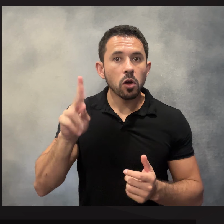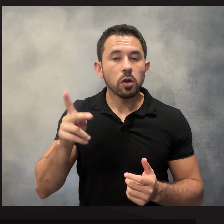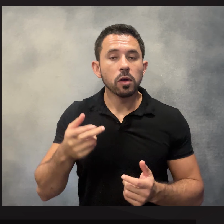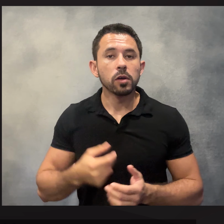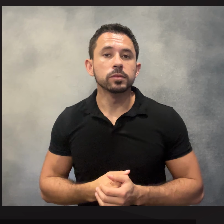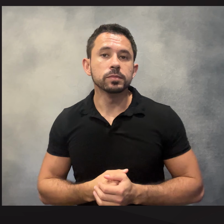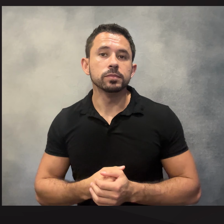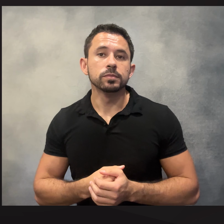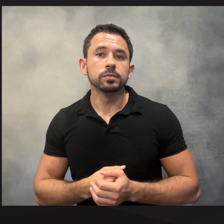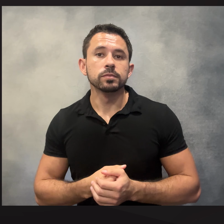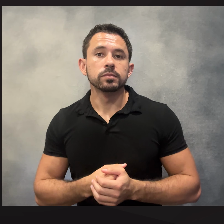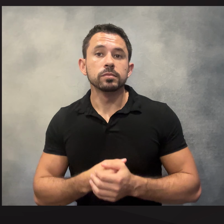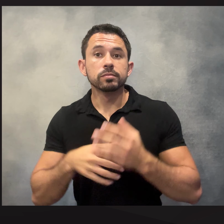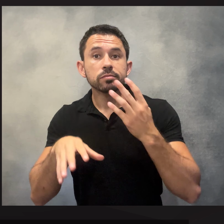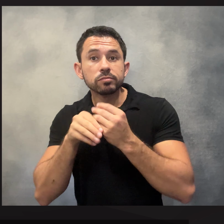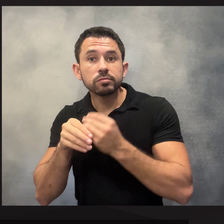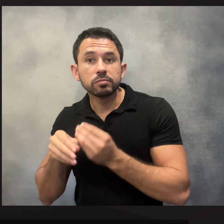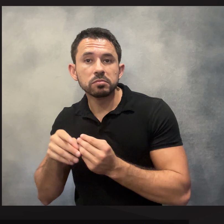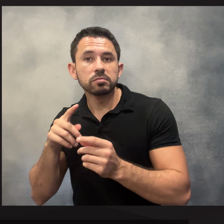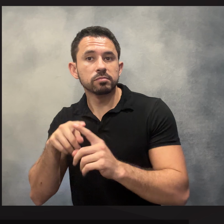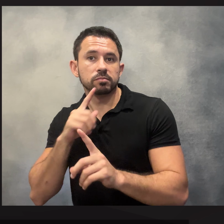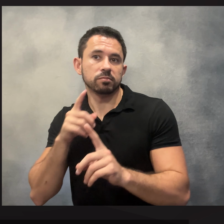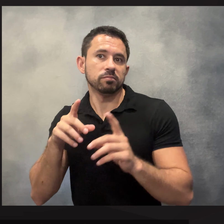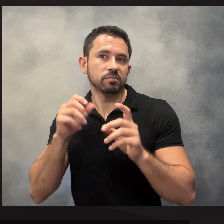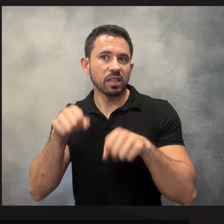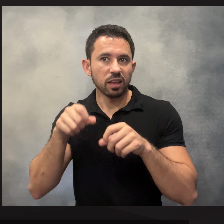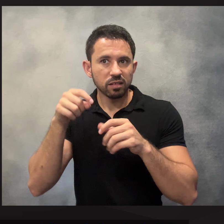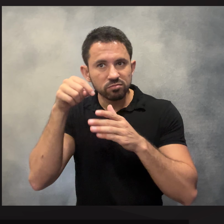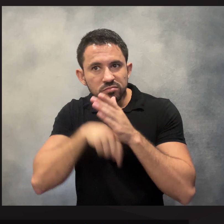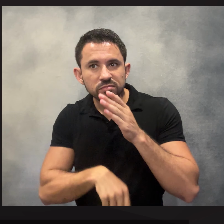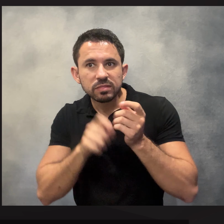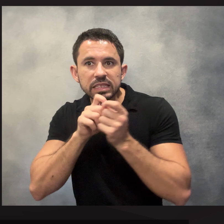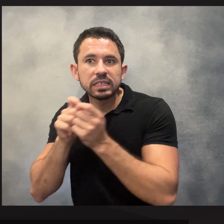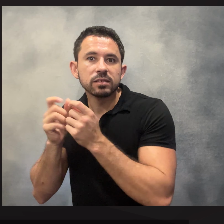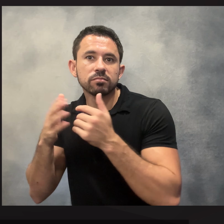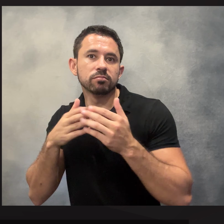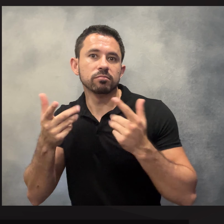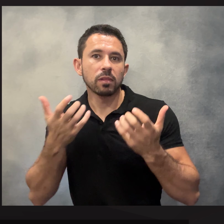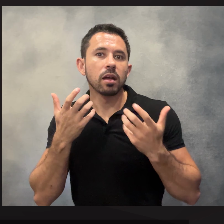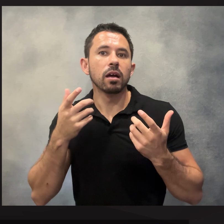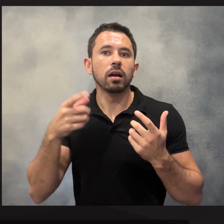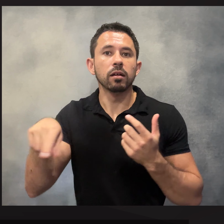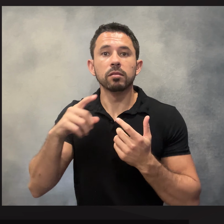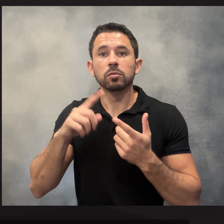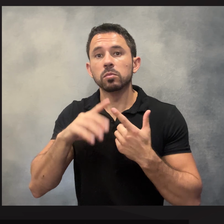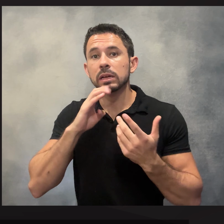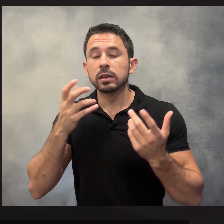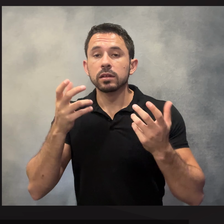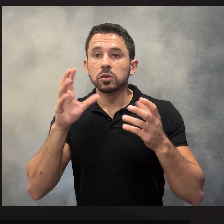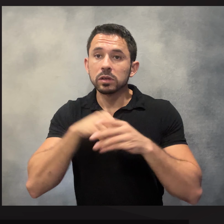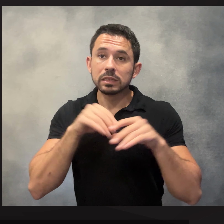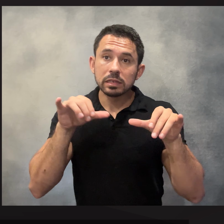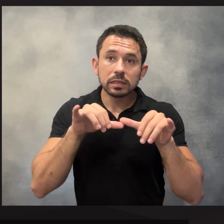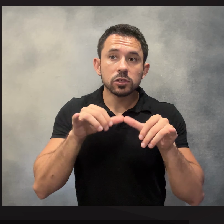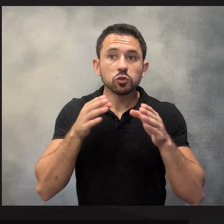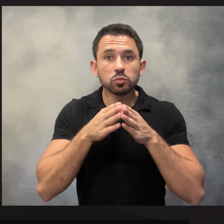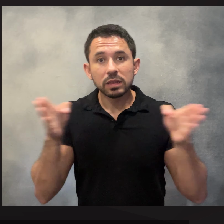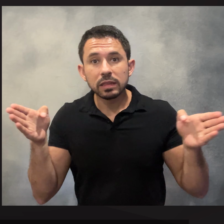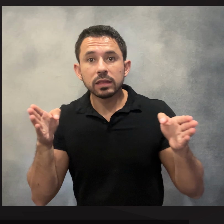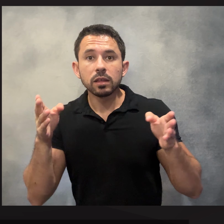Additions are as detailed as you want them to be, including size, width, and even opening